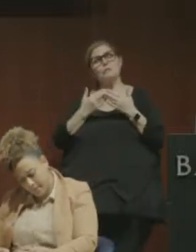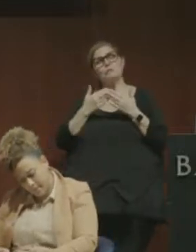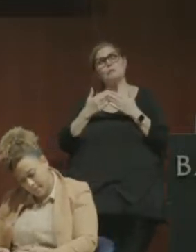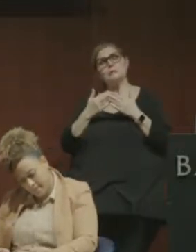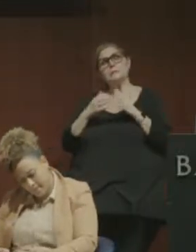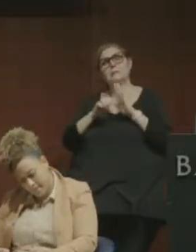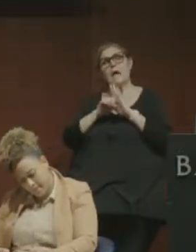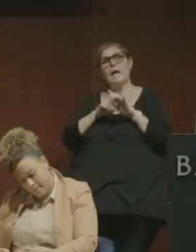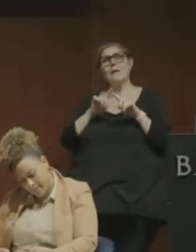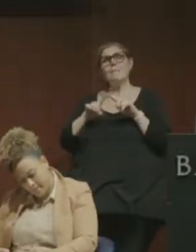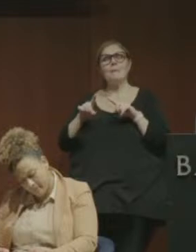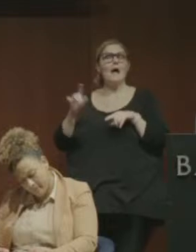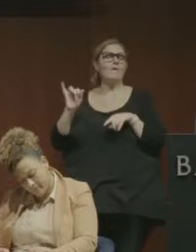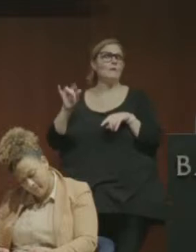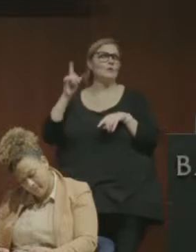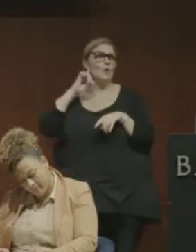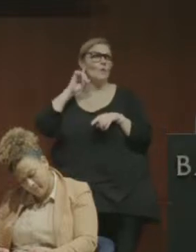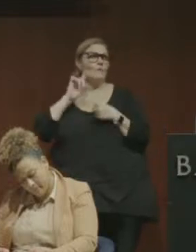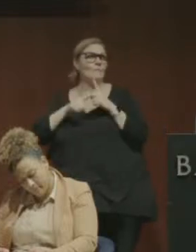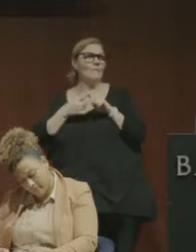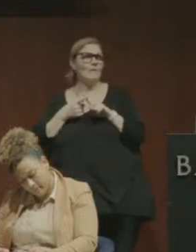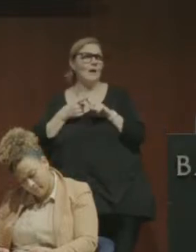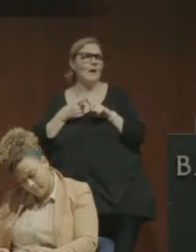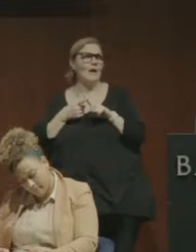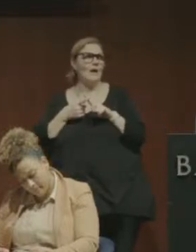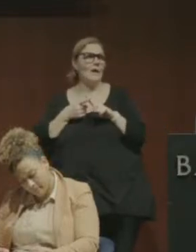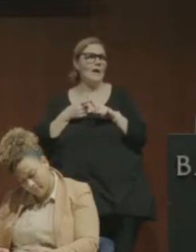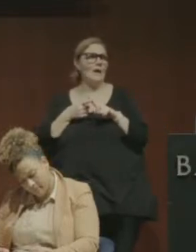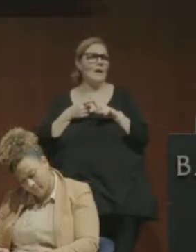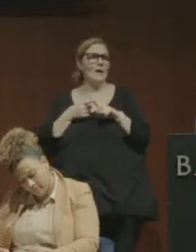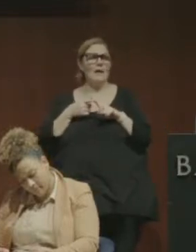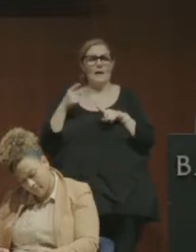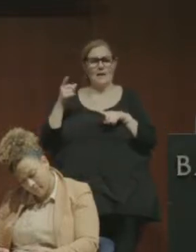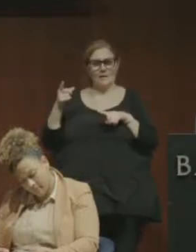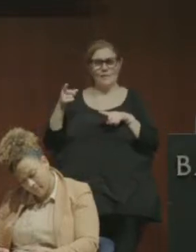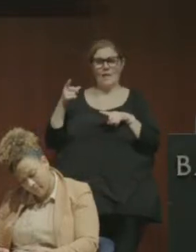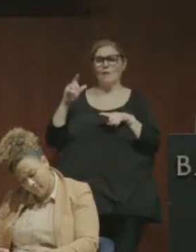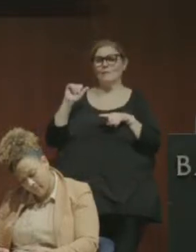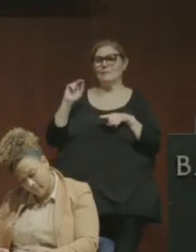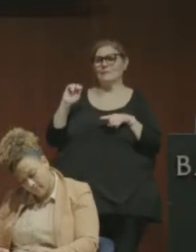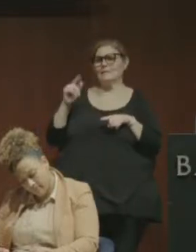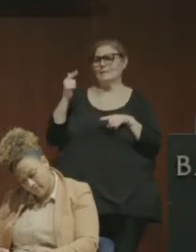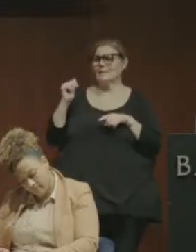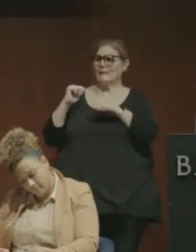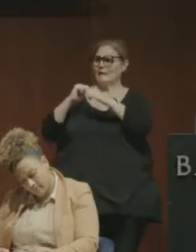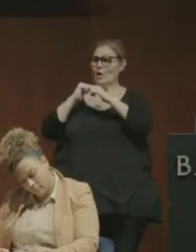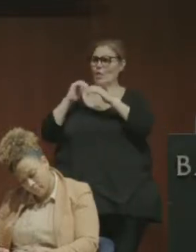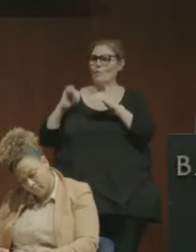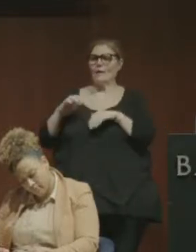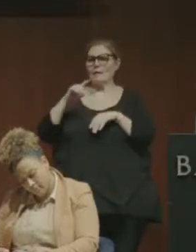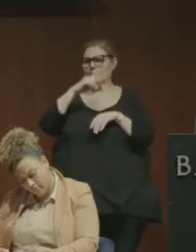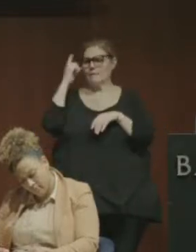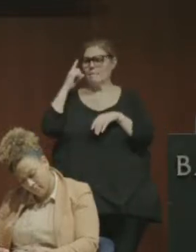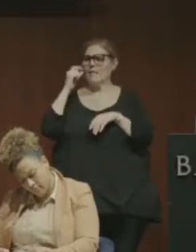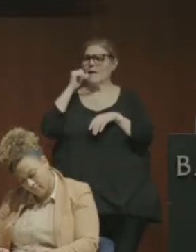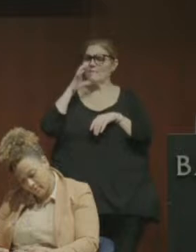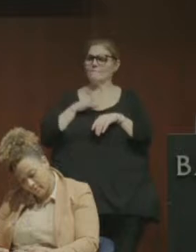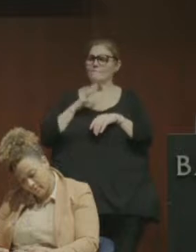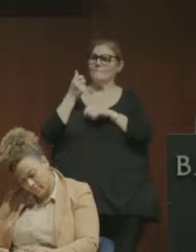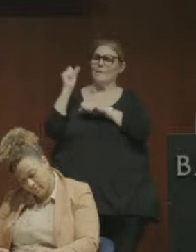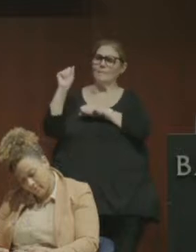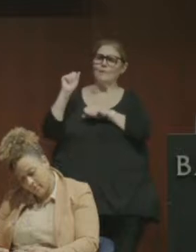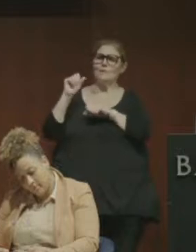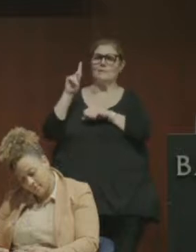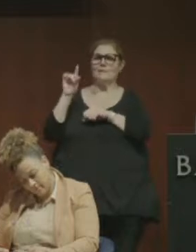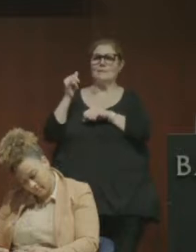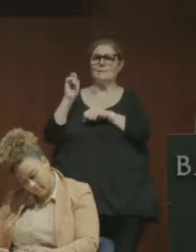sure. But I've also heard from a friend, Mary Elena John, who is an Antiguan colleague and a Black feminist author and diplomat working